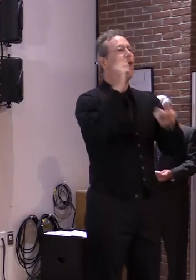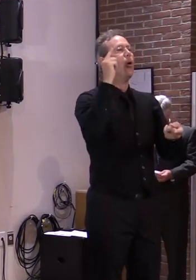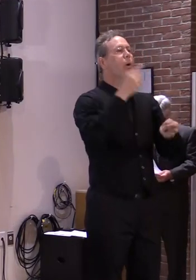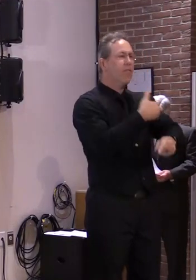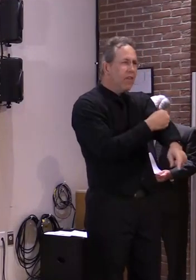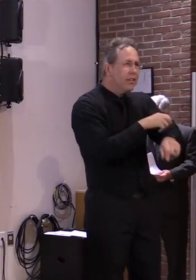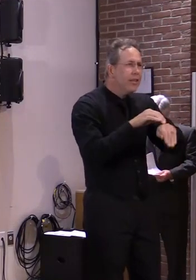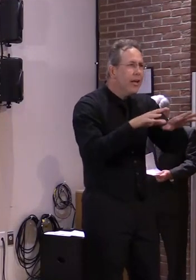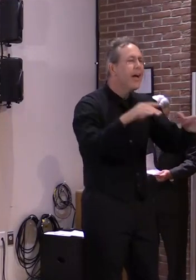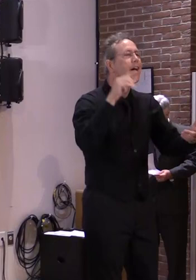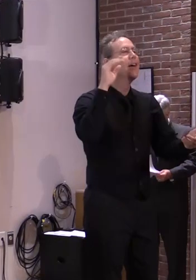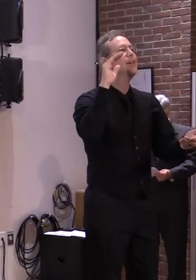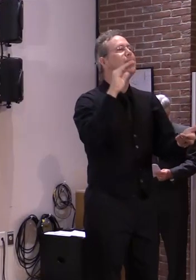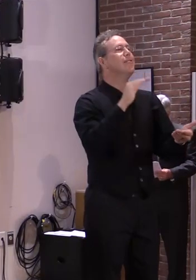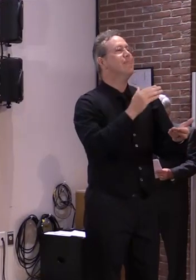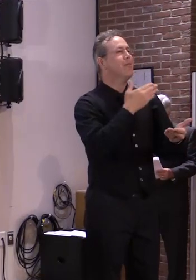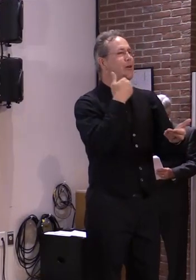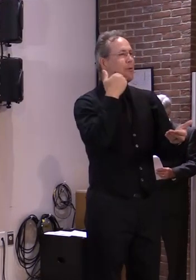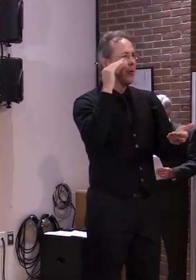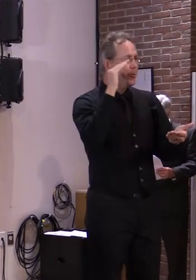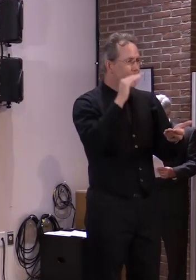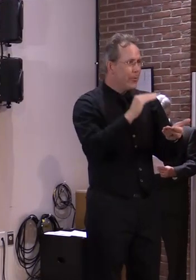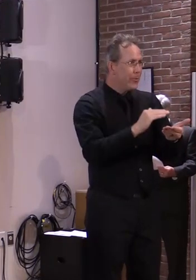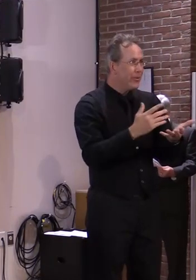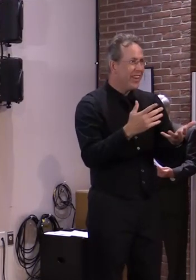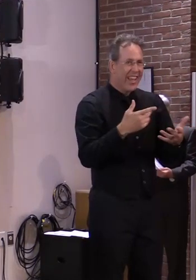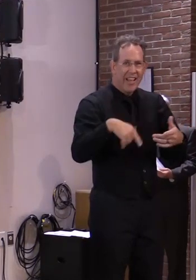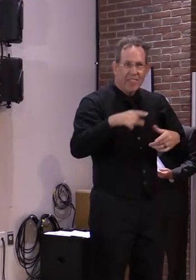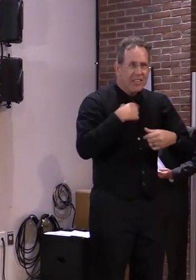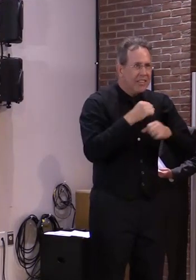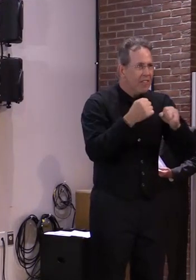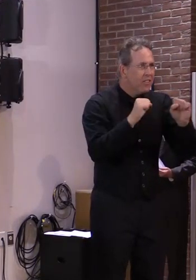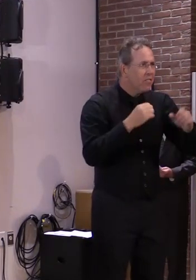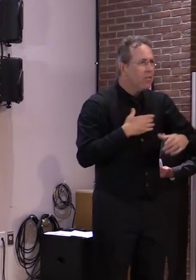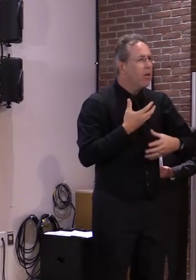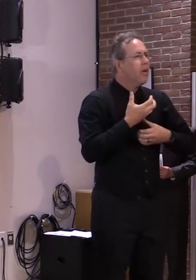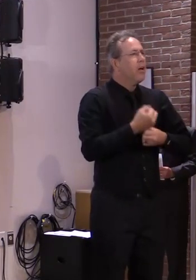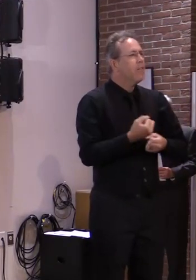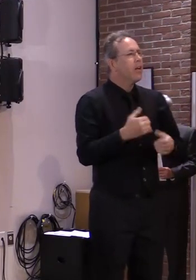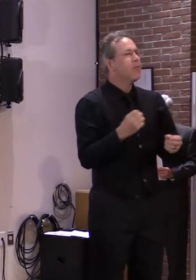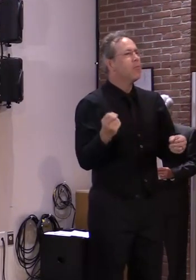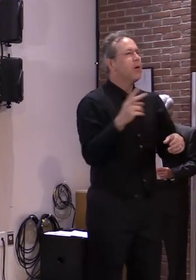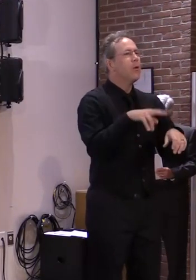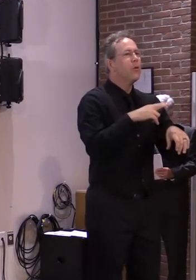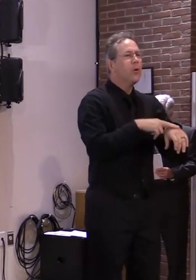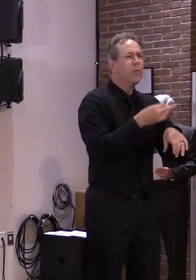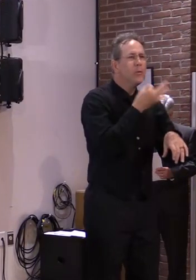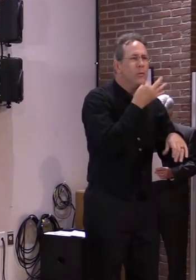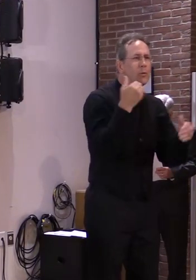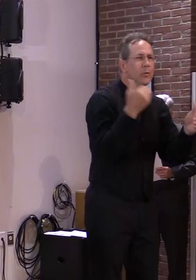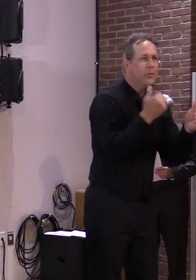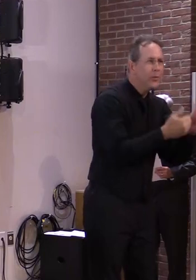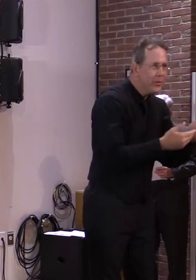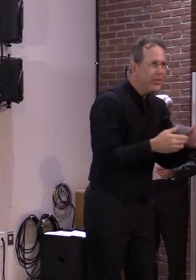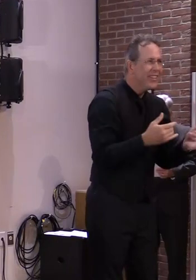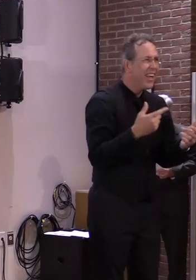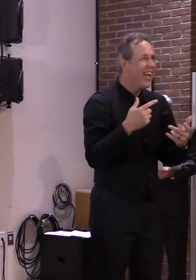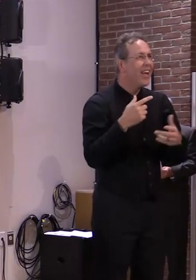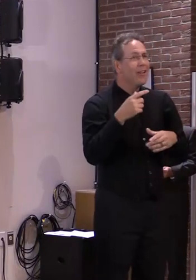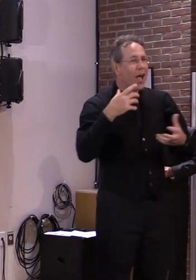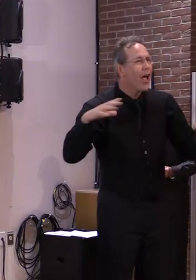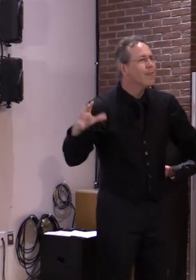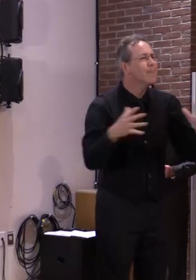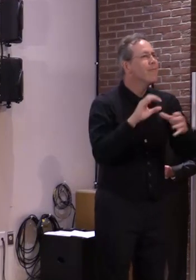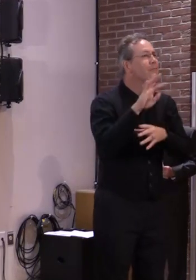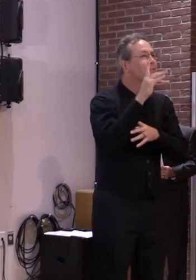with their friends, attending parades and cookouts, firework displays, heading to the lake or state park, or